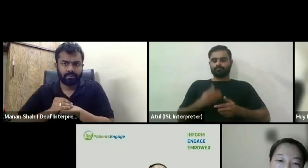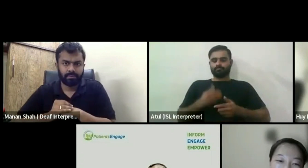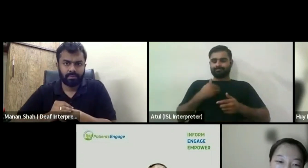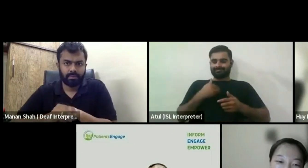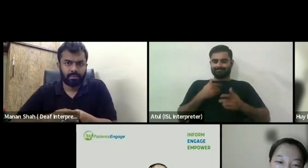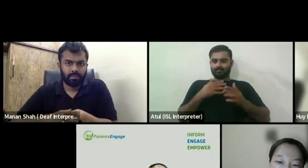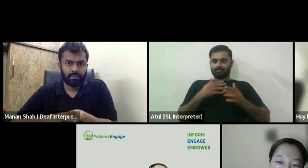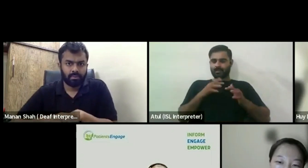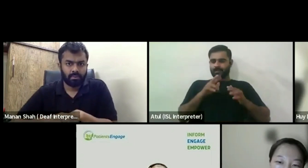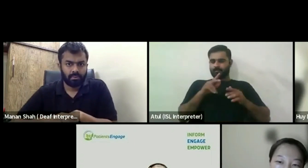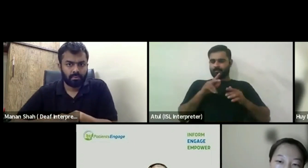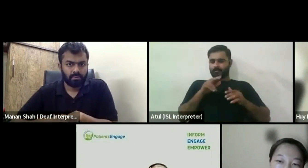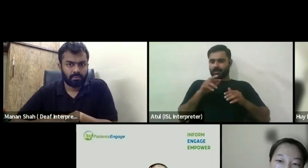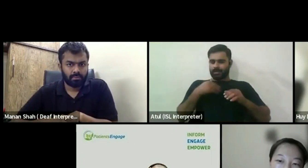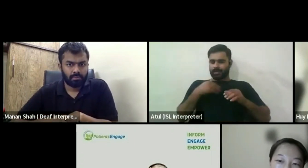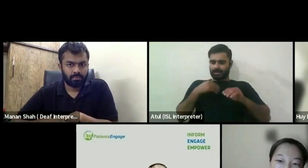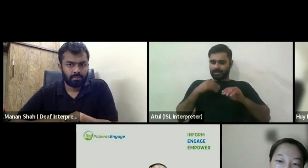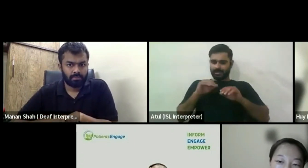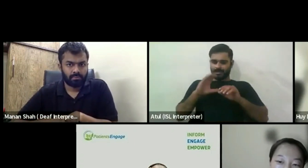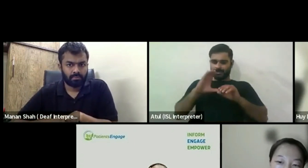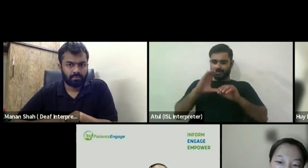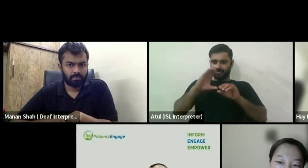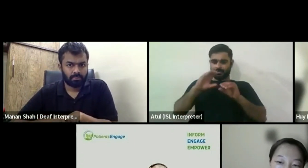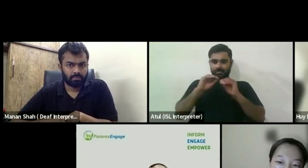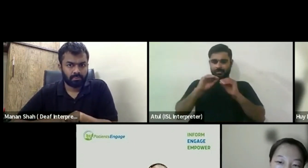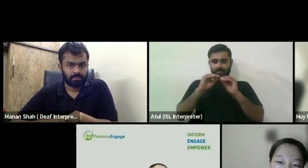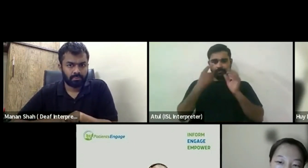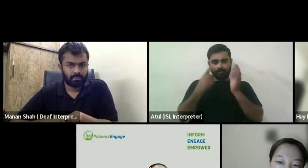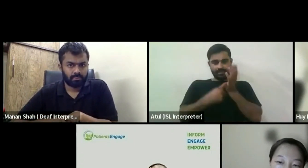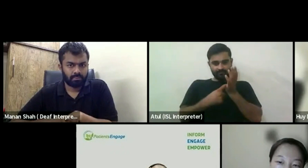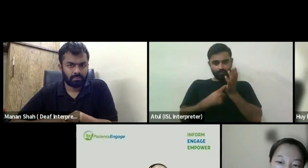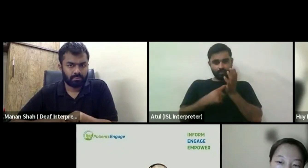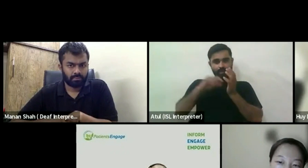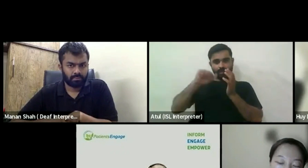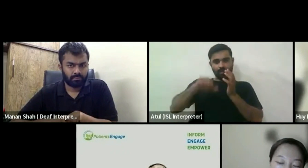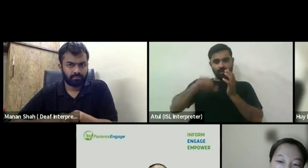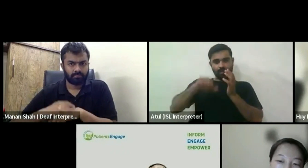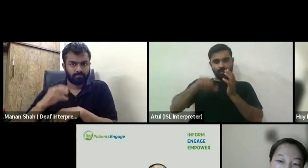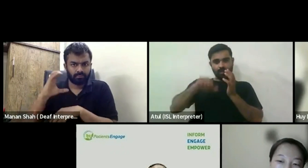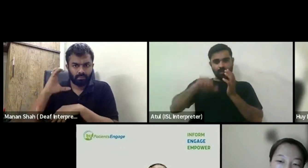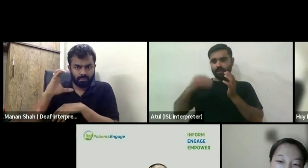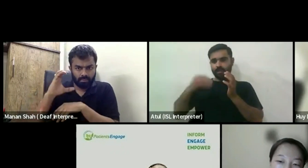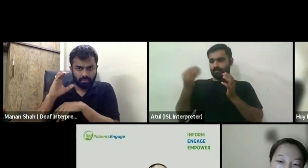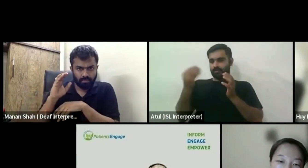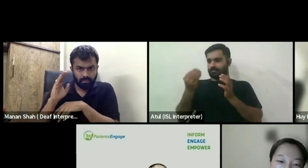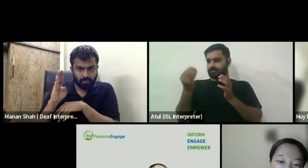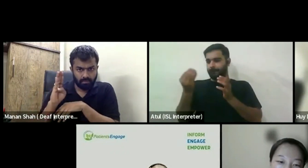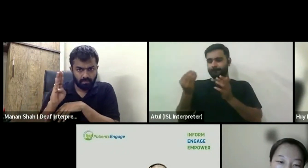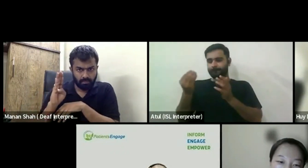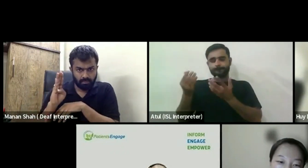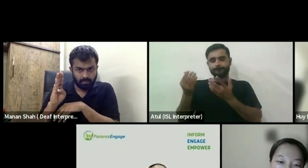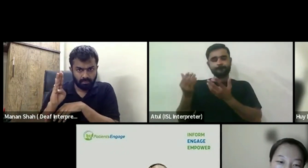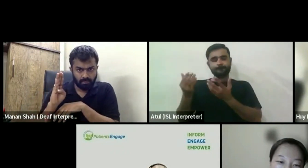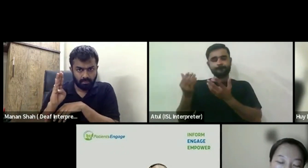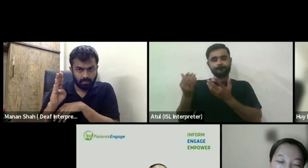of excellence would do justice for the services required? Because when we talk about